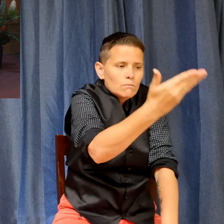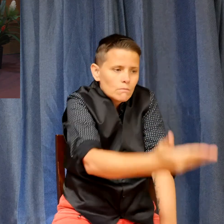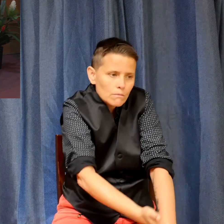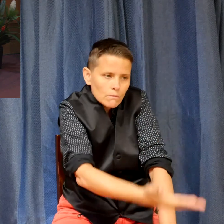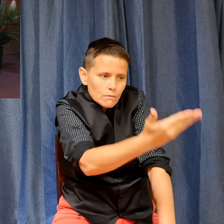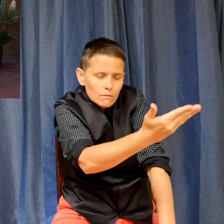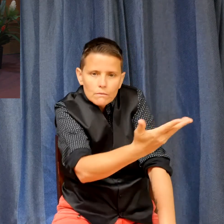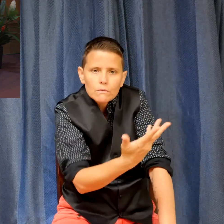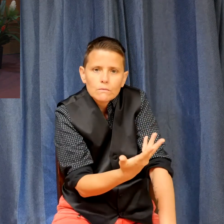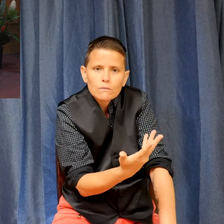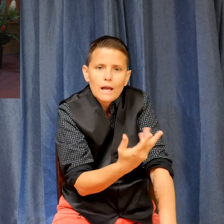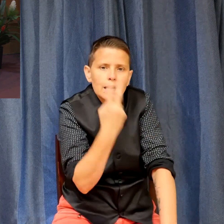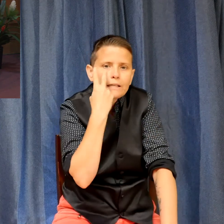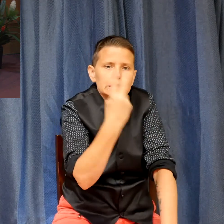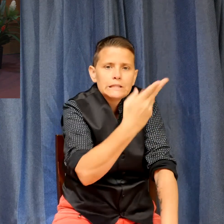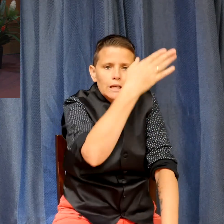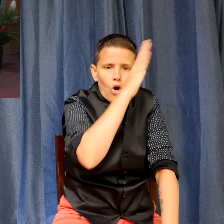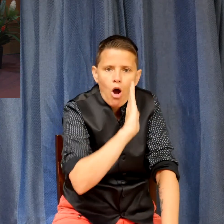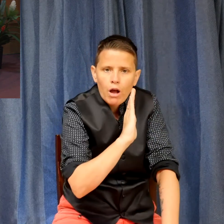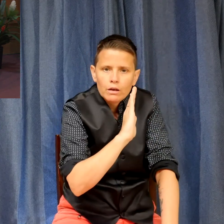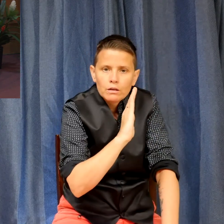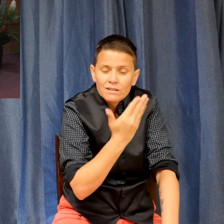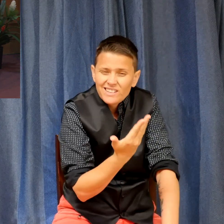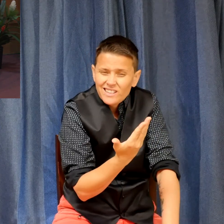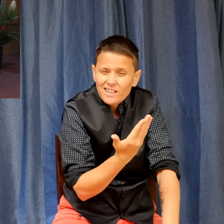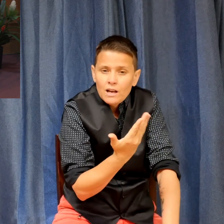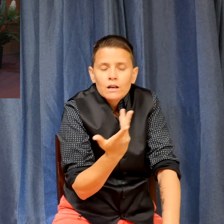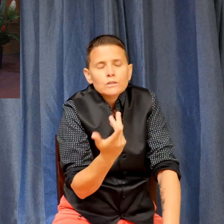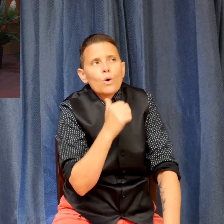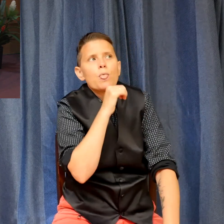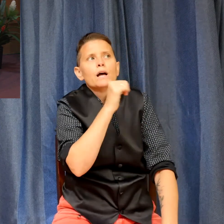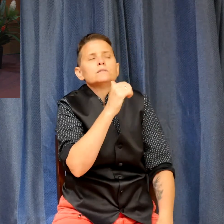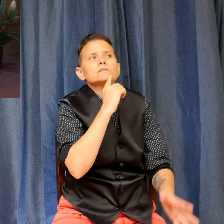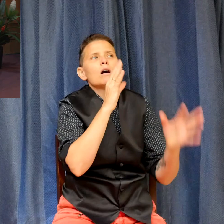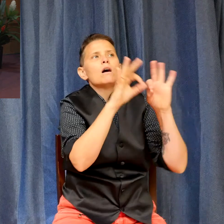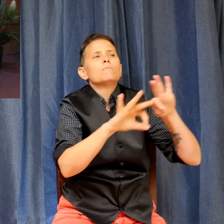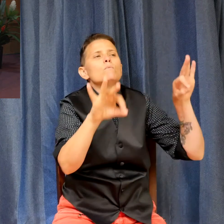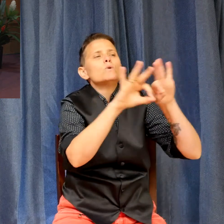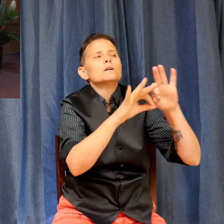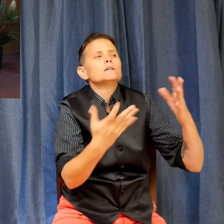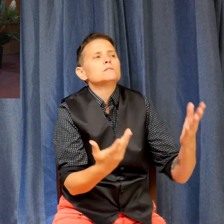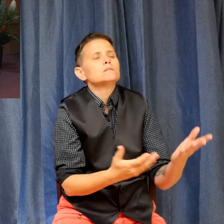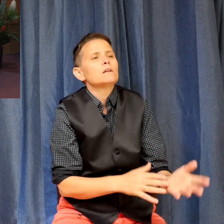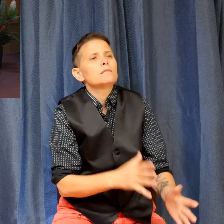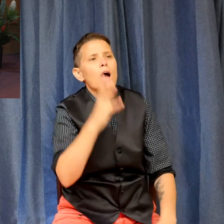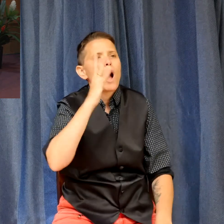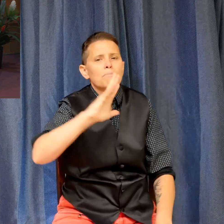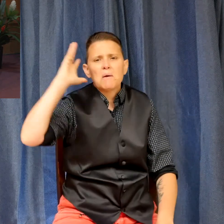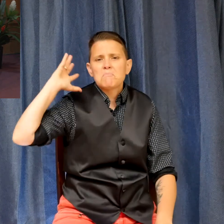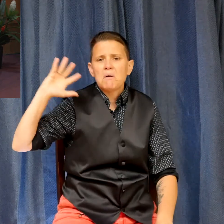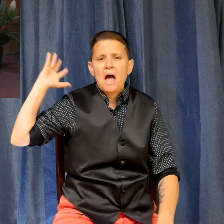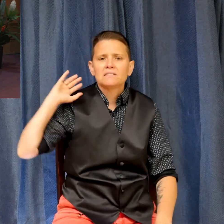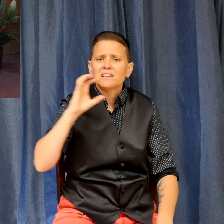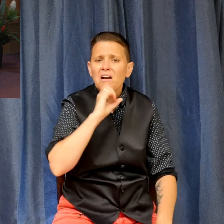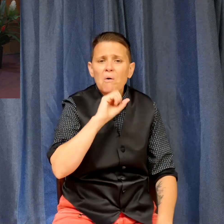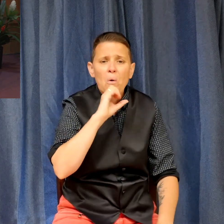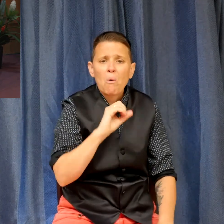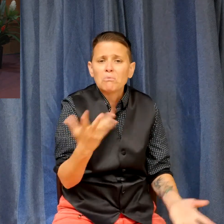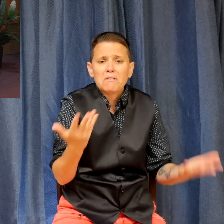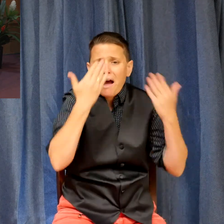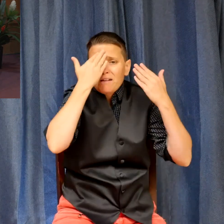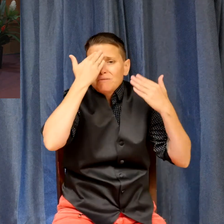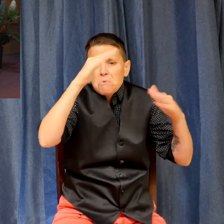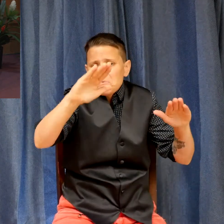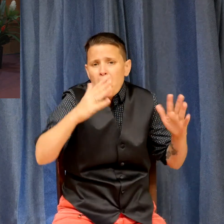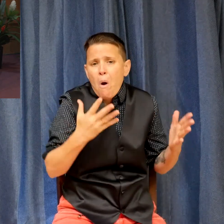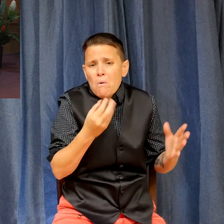important. What's important is that what this church stands for and where it wants to go. Yeah.